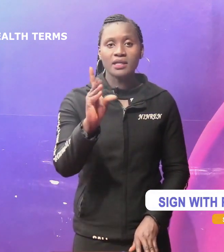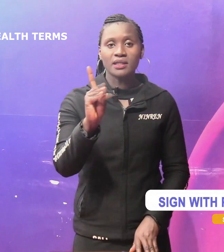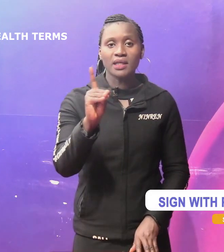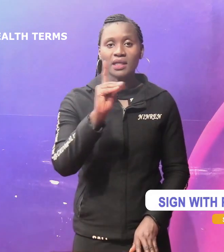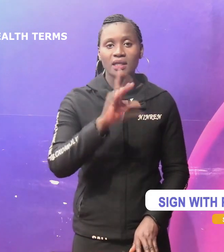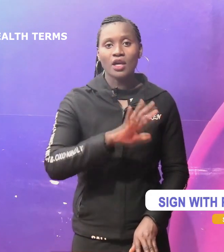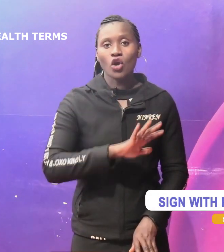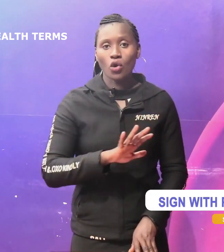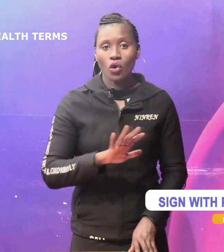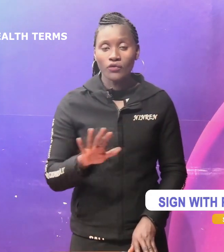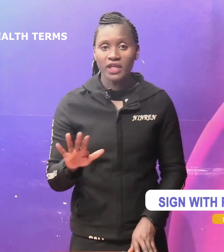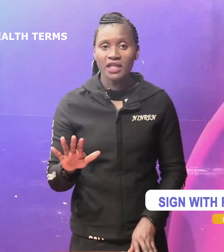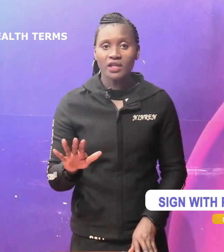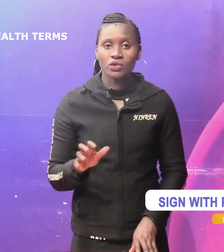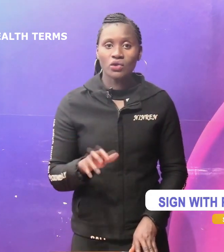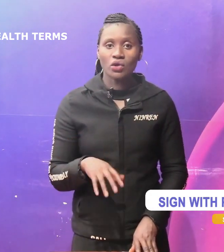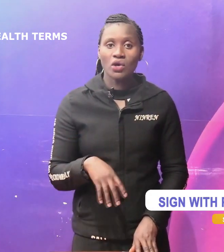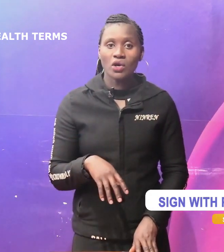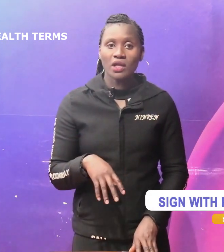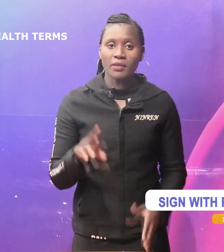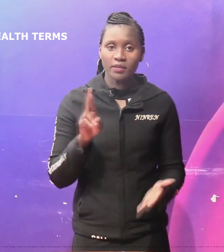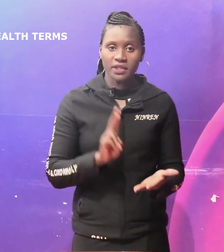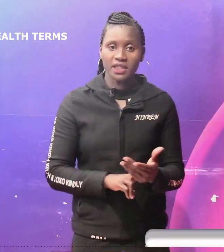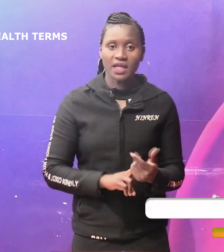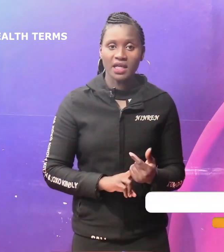C-O-V-I-D. COVID. So let me repeat it again.